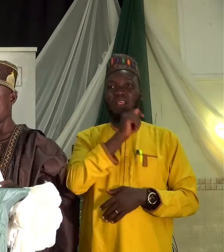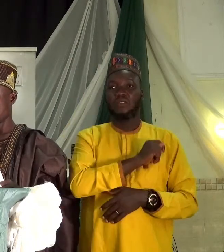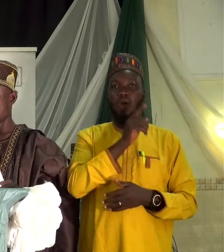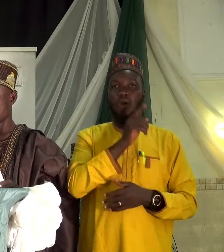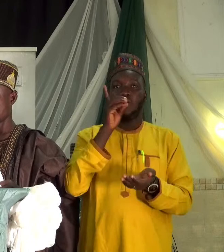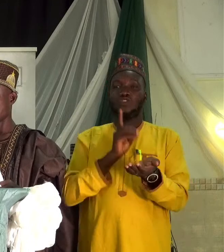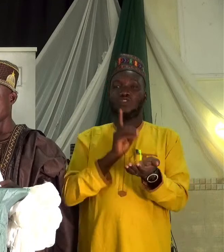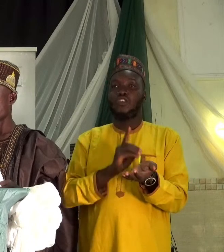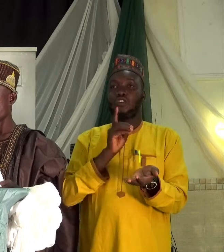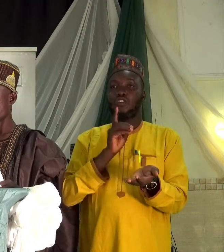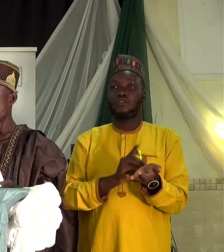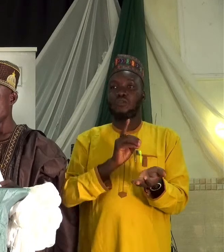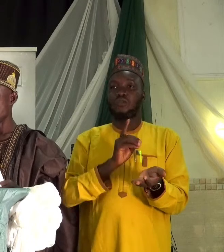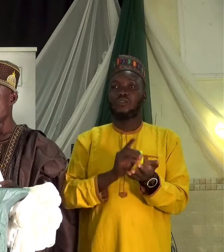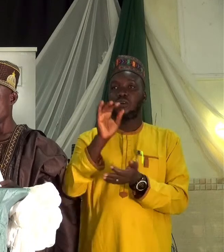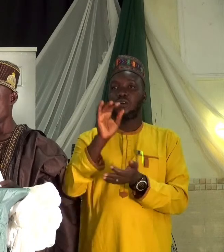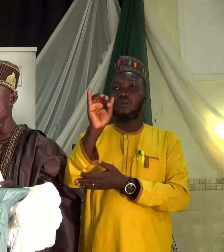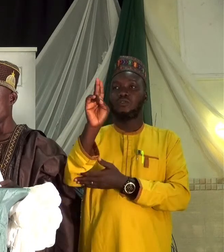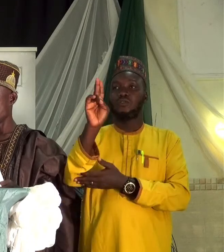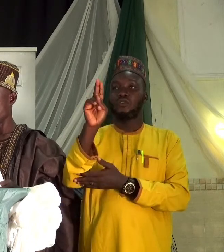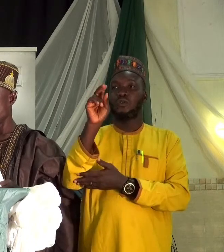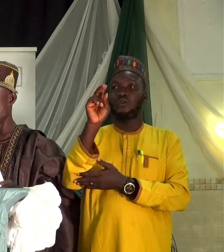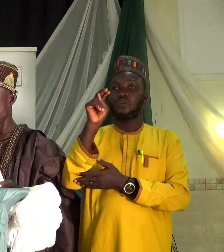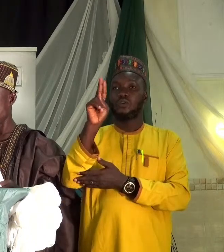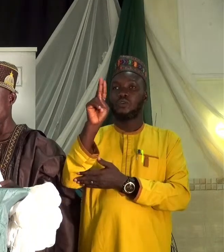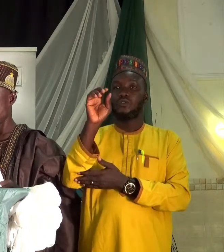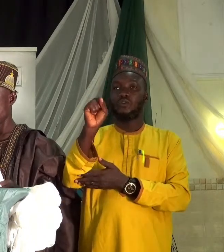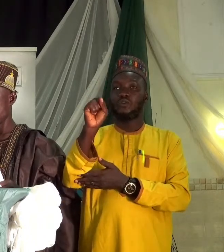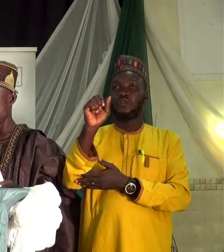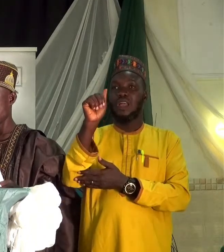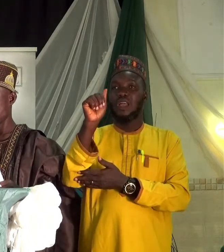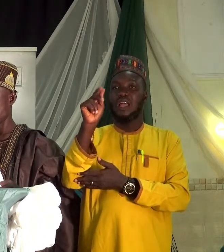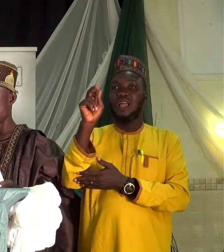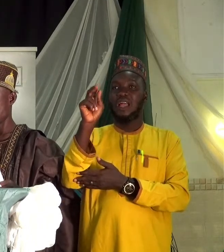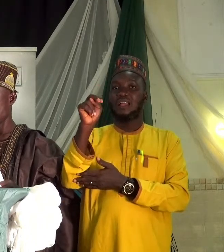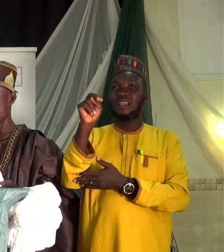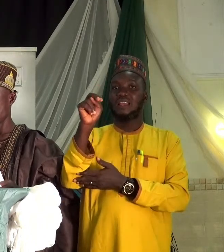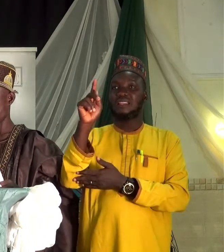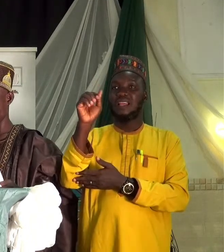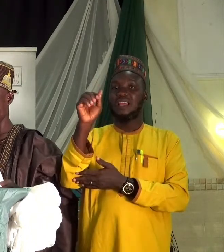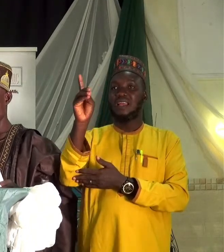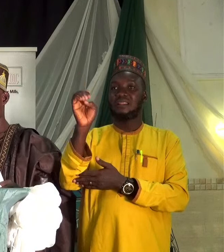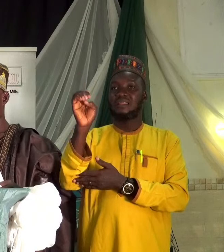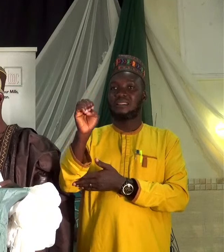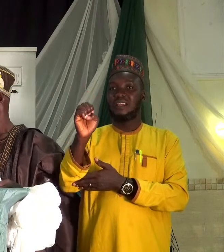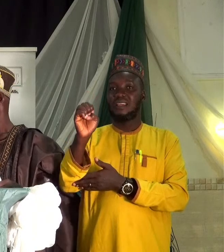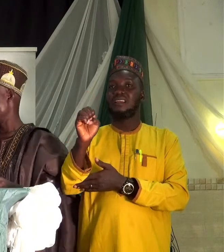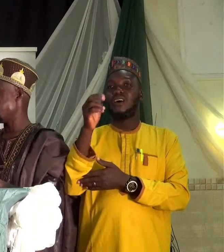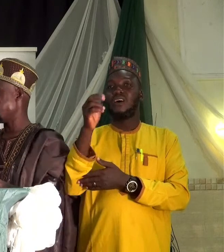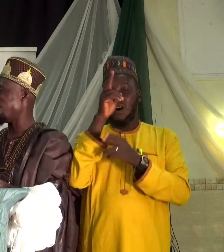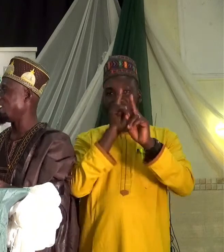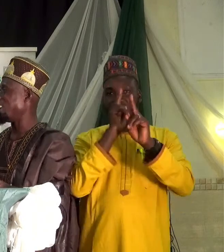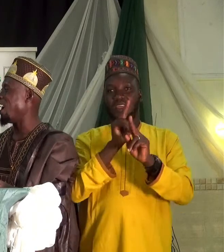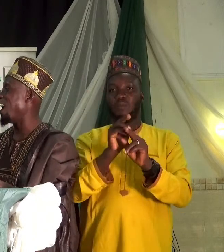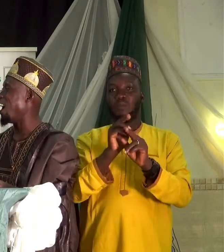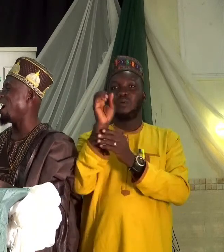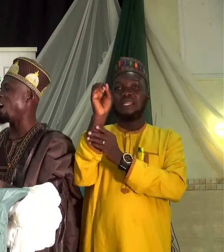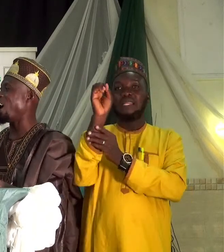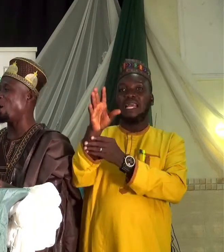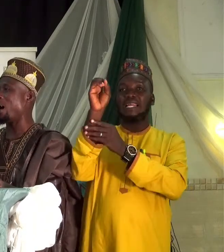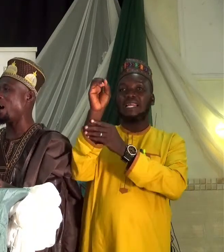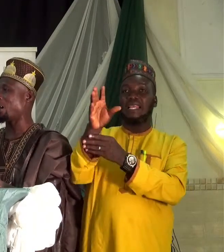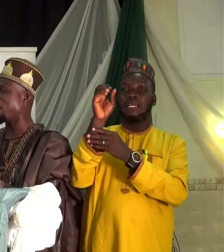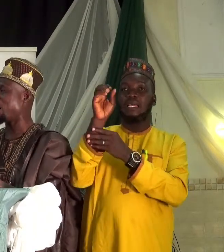Dr. Yunus Akintunde Honorable Tana Tana. Kabirullah!